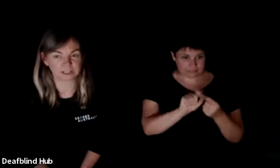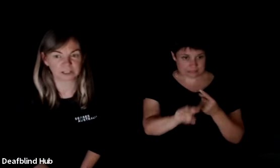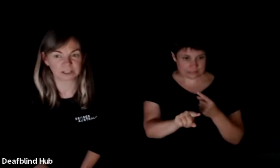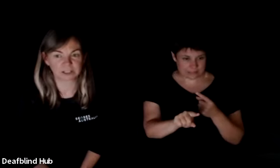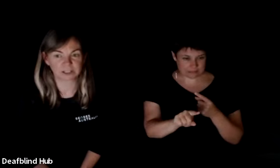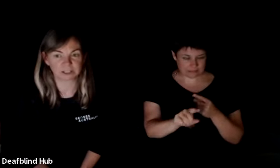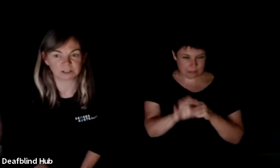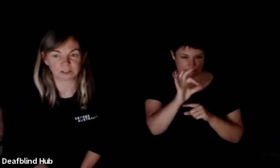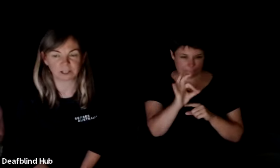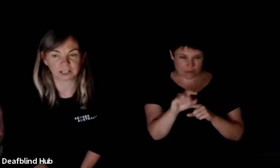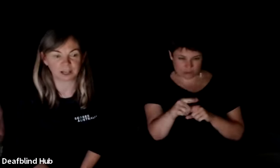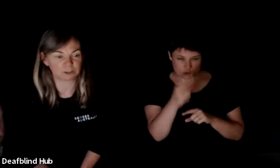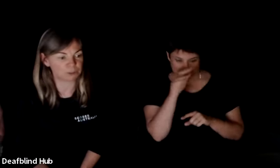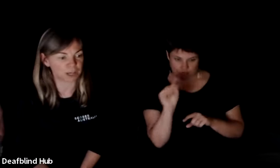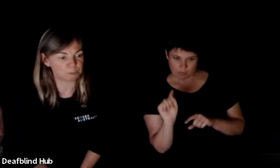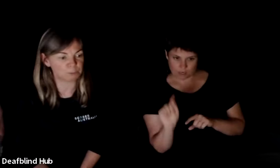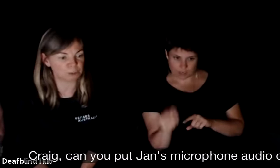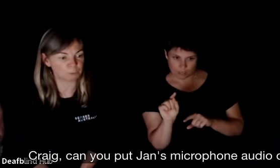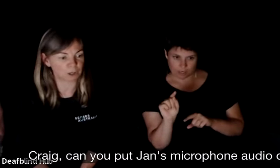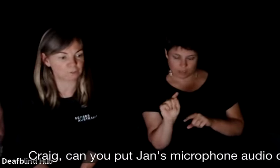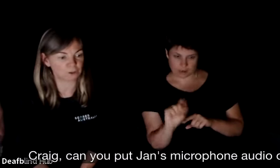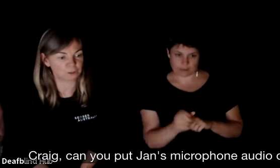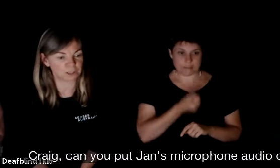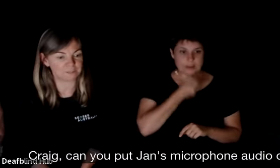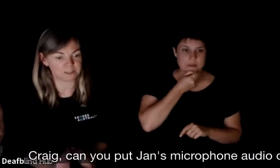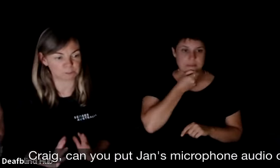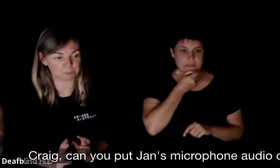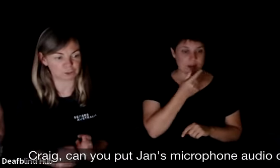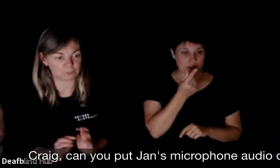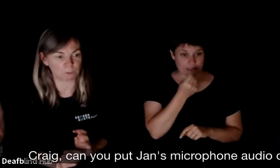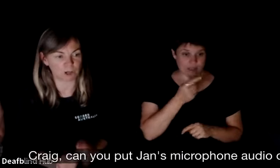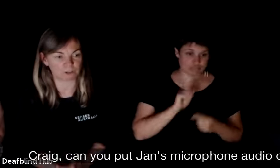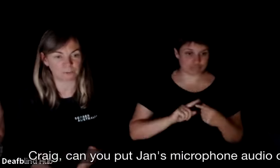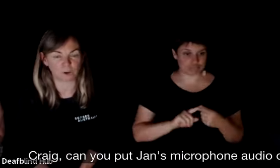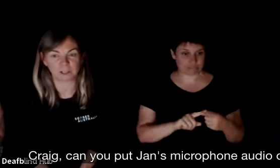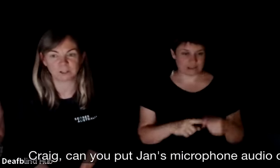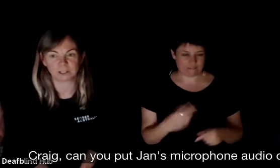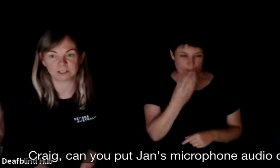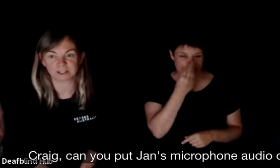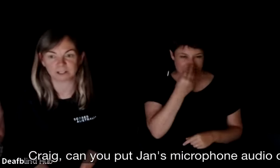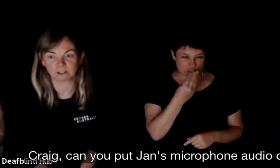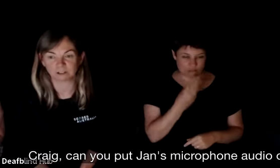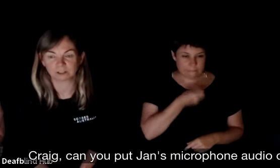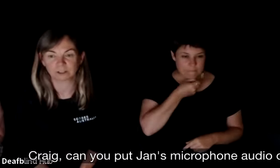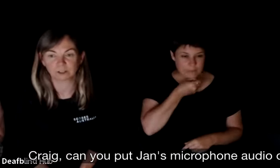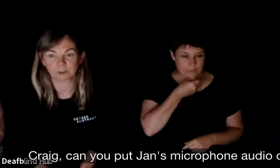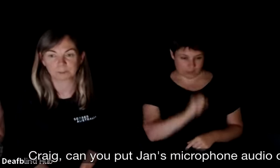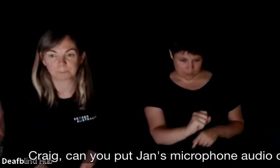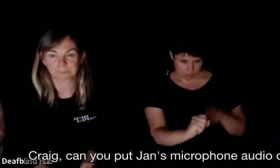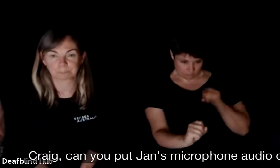click to allow you to unmute your microphone, and there's a picture of a microphone that you need to click on.